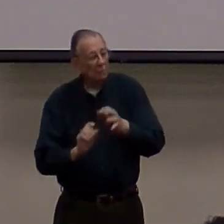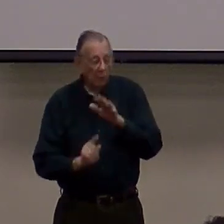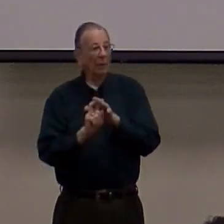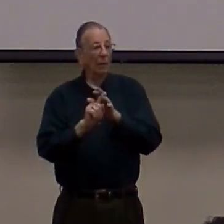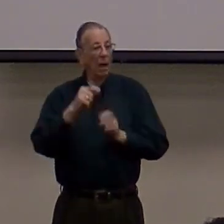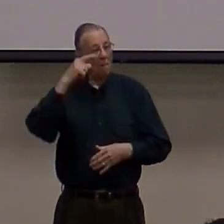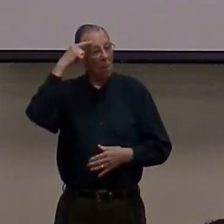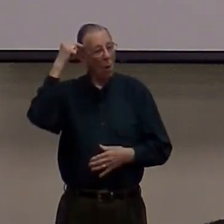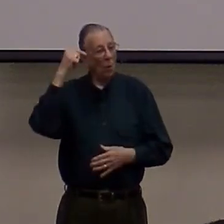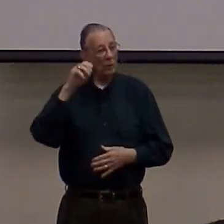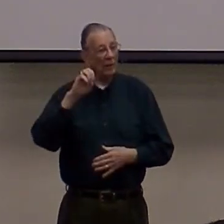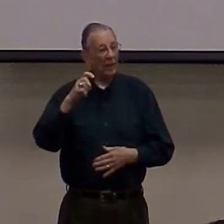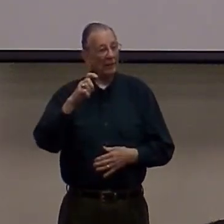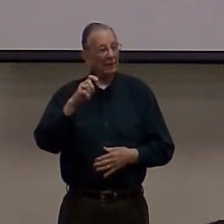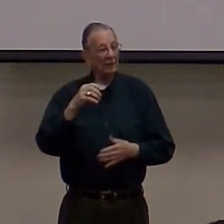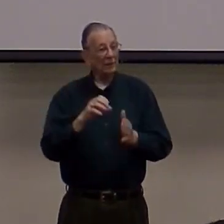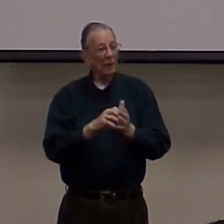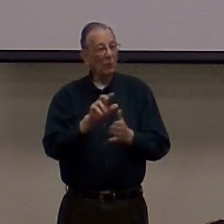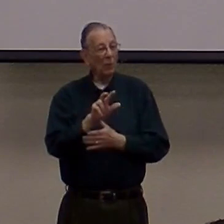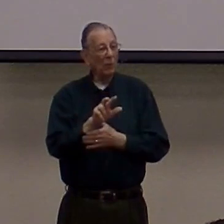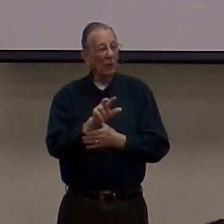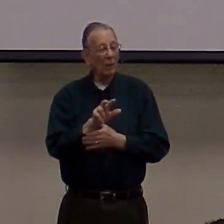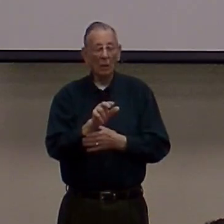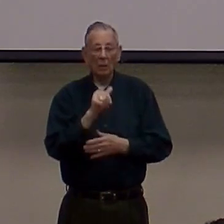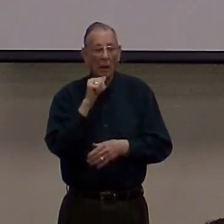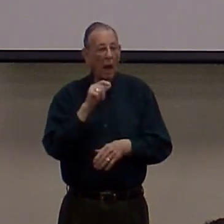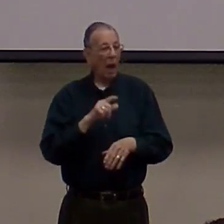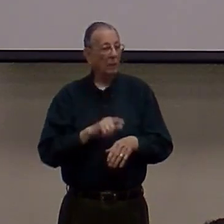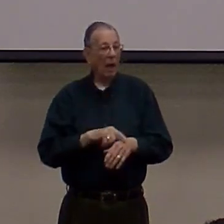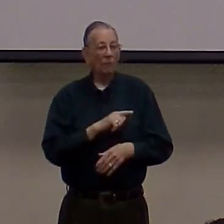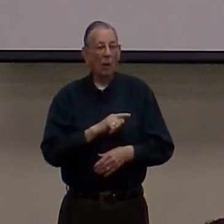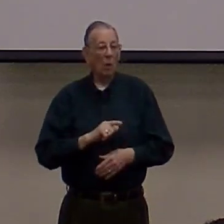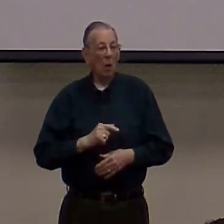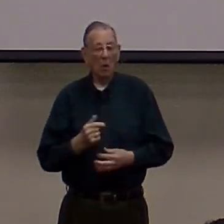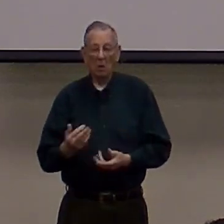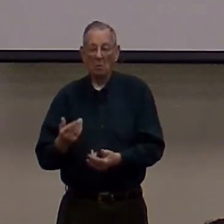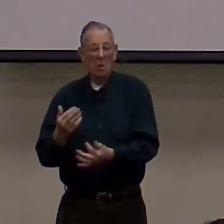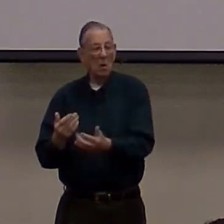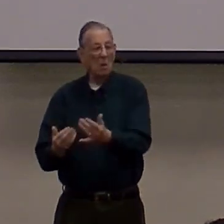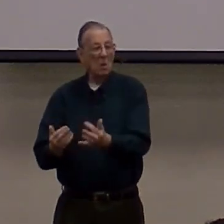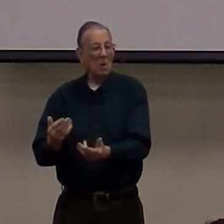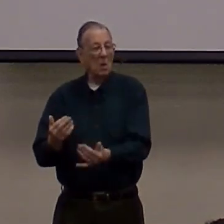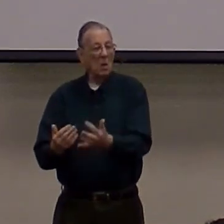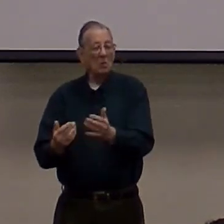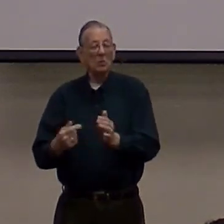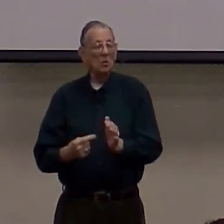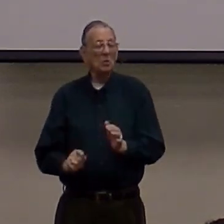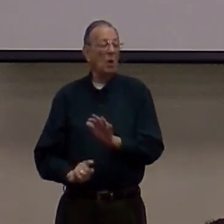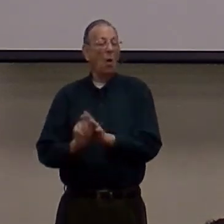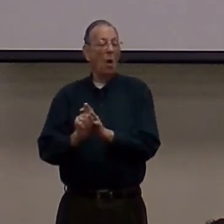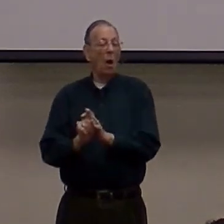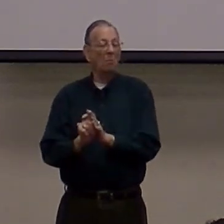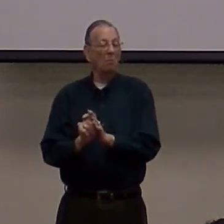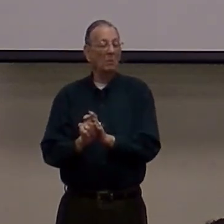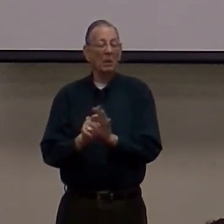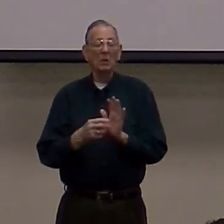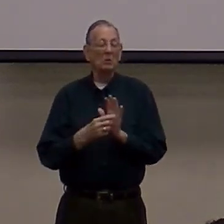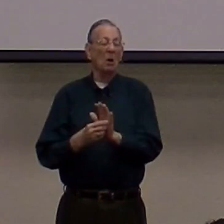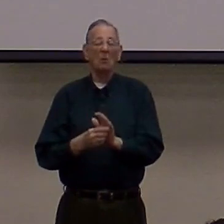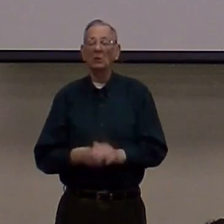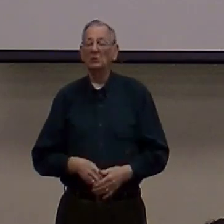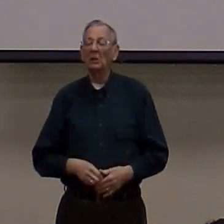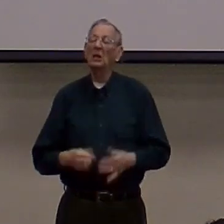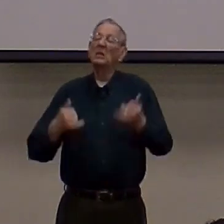in Exodus chapter 3, is it not time for the Lord in the burning bush to show up and in a demonstrative way